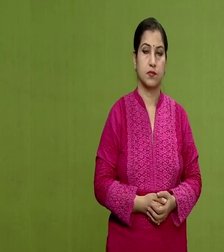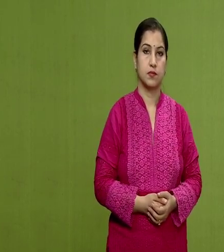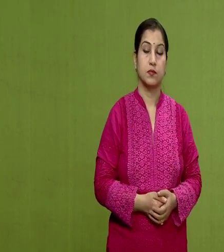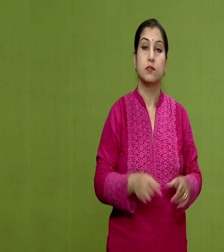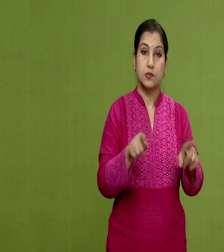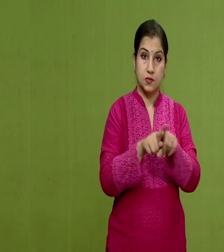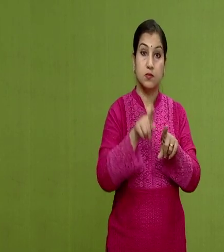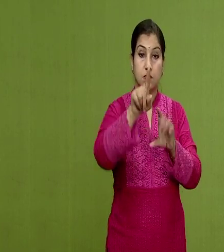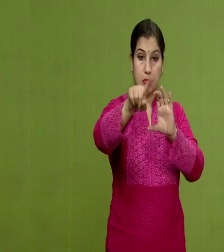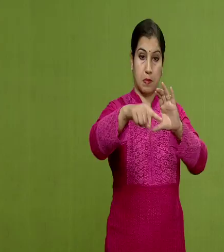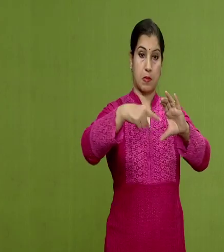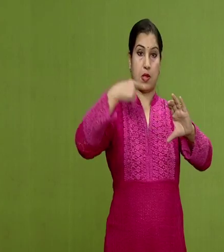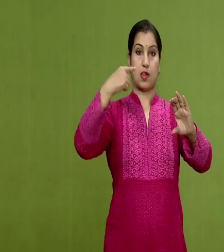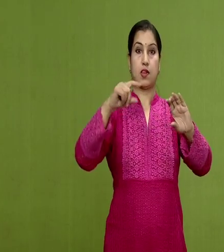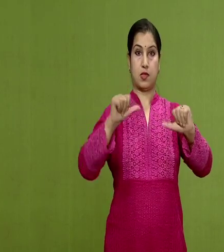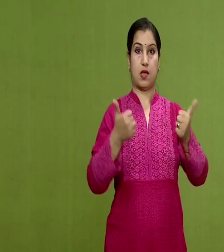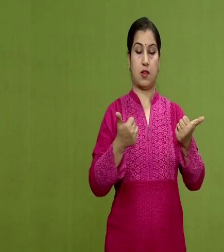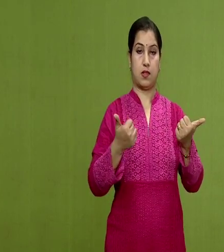Also, you can mail at